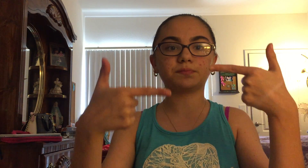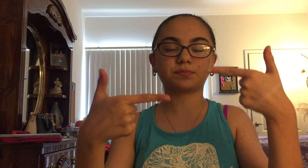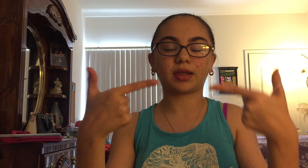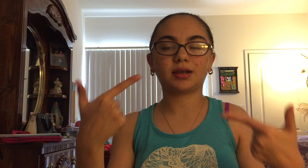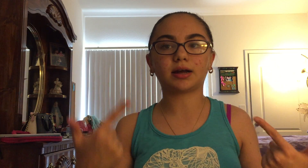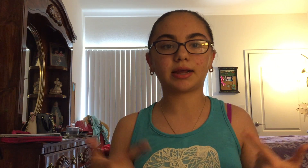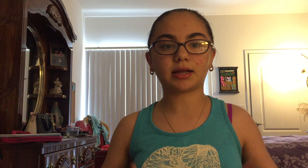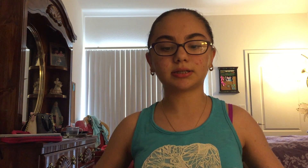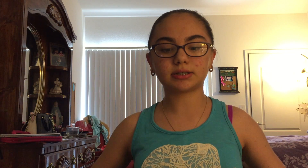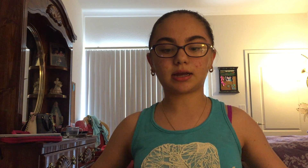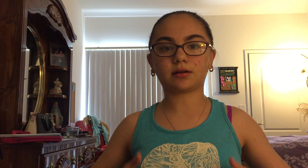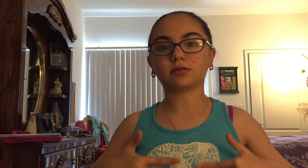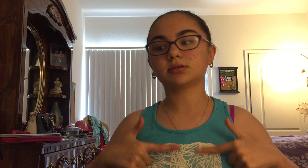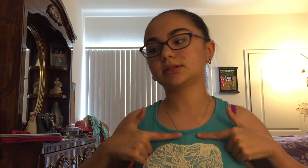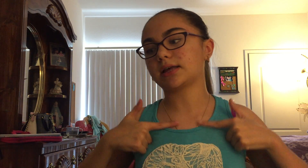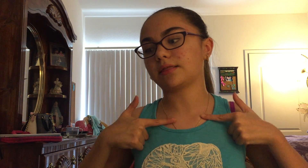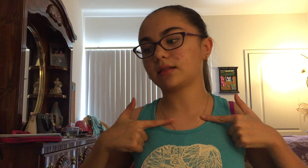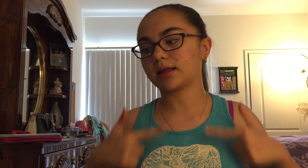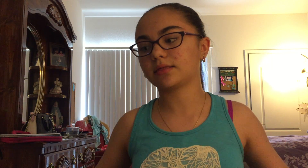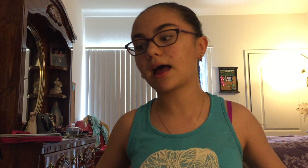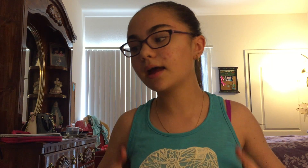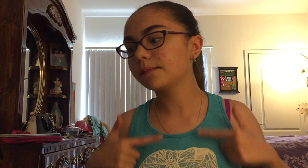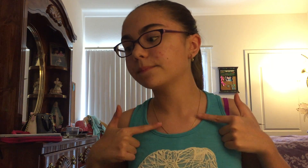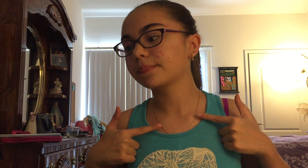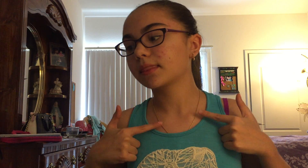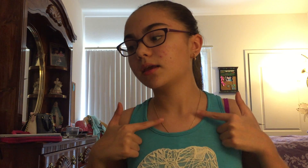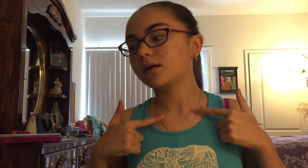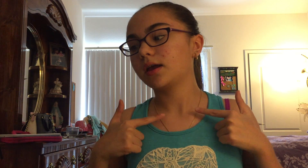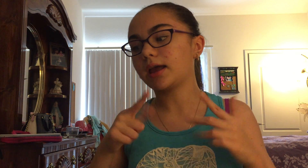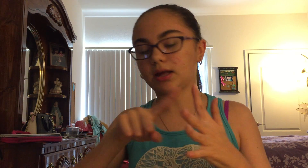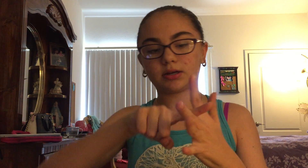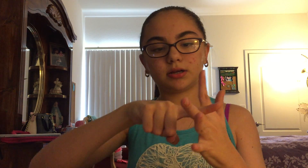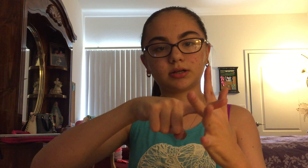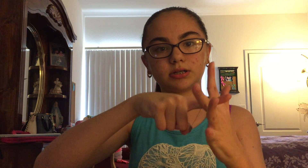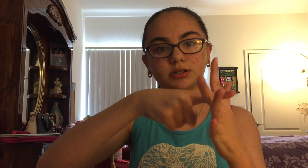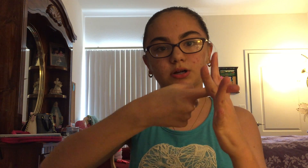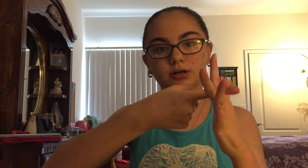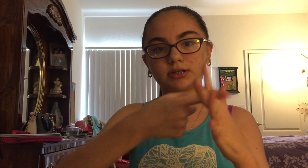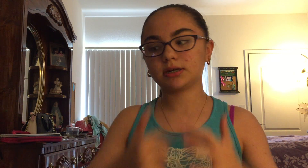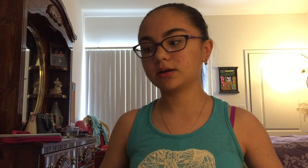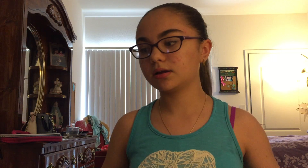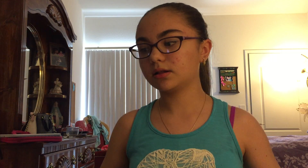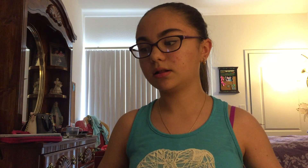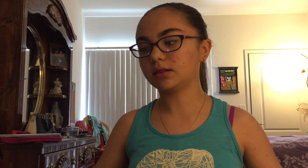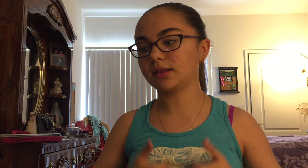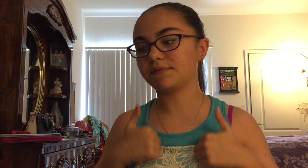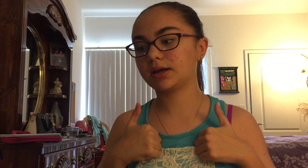gun hands and say like that and start living